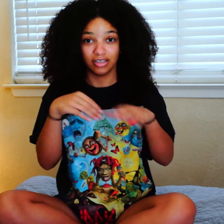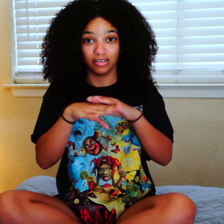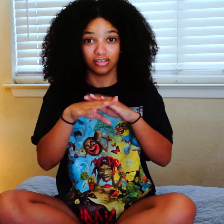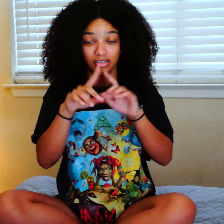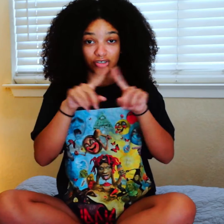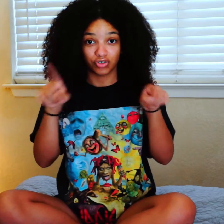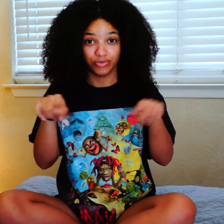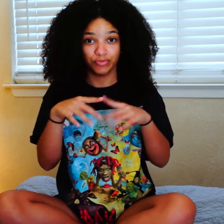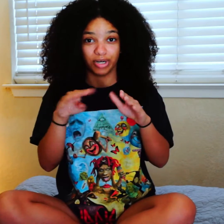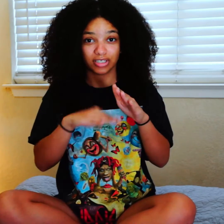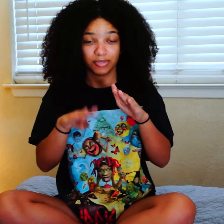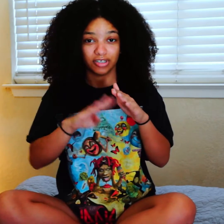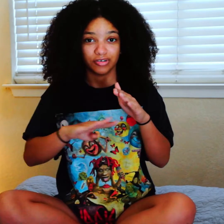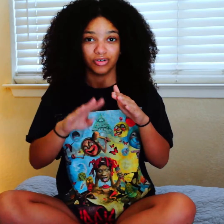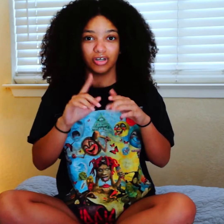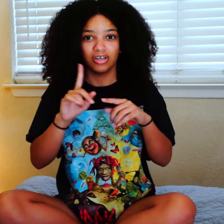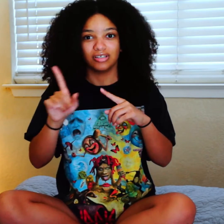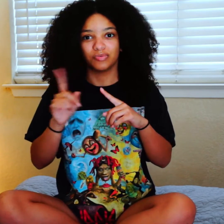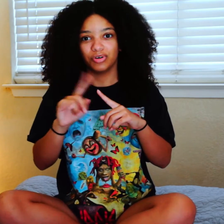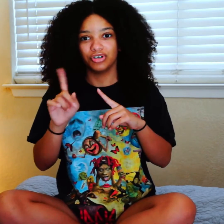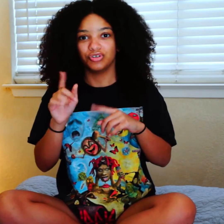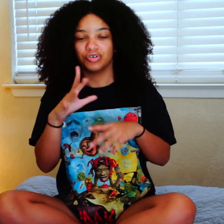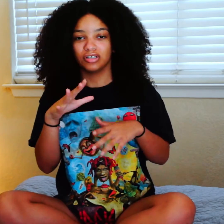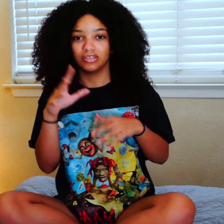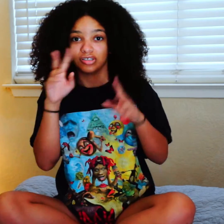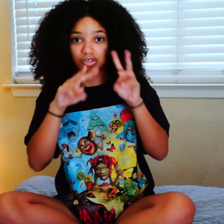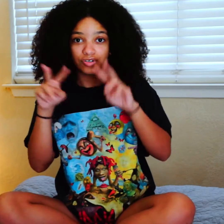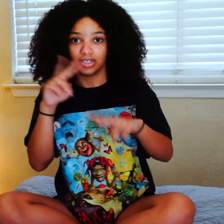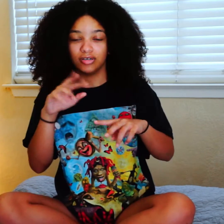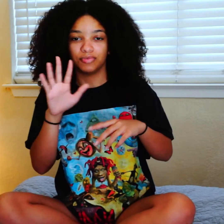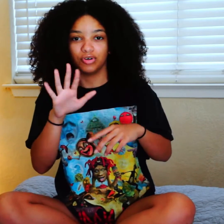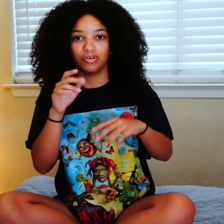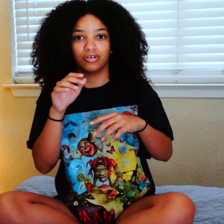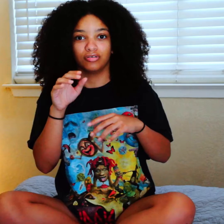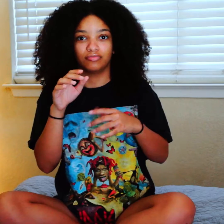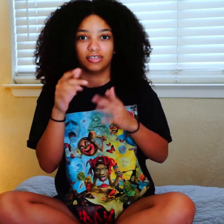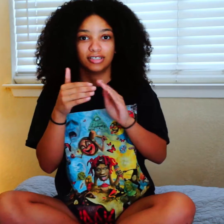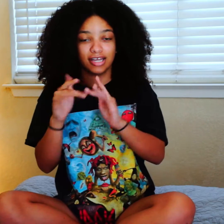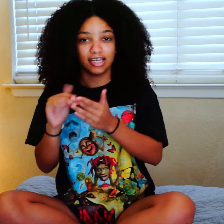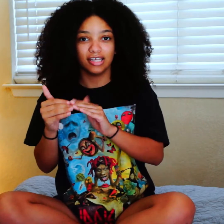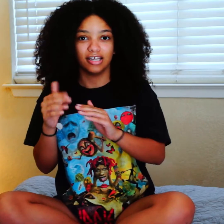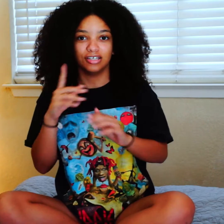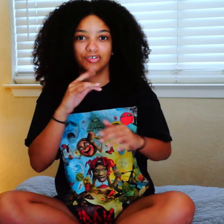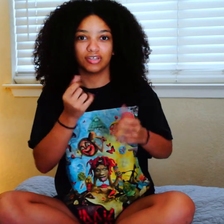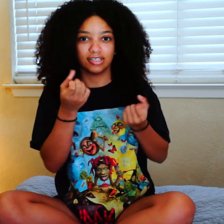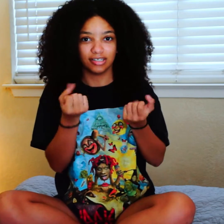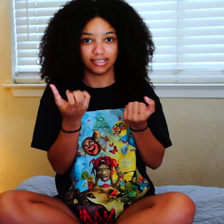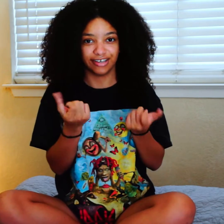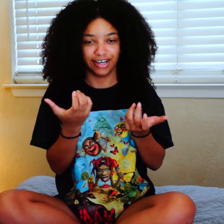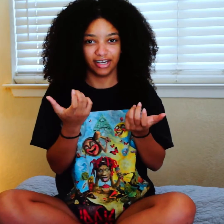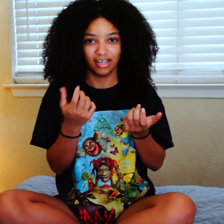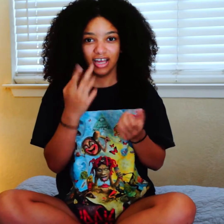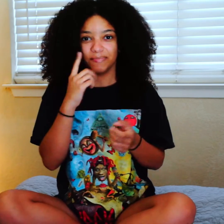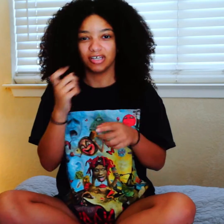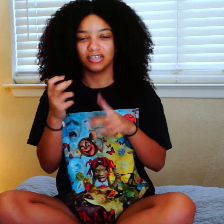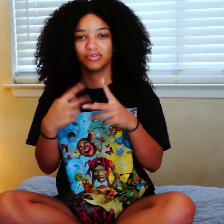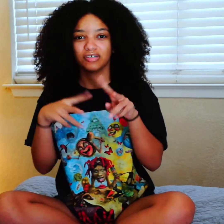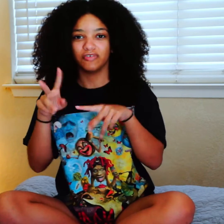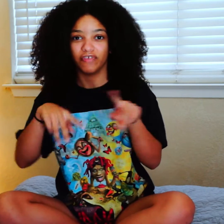the description box below. It's where you can search up your city and then you can see the sign, because it will give you